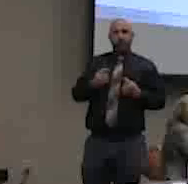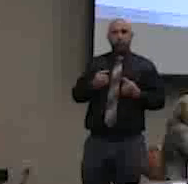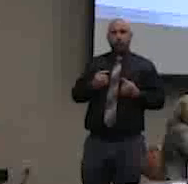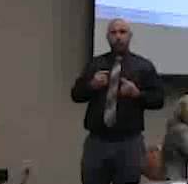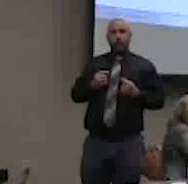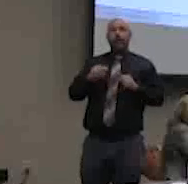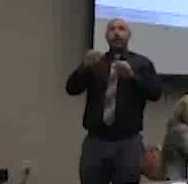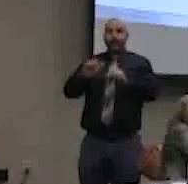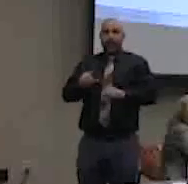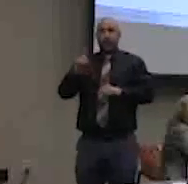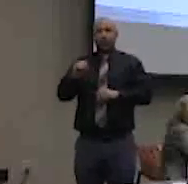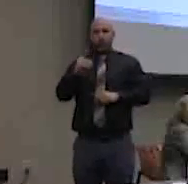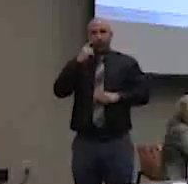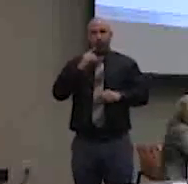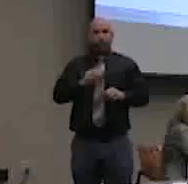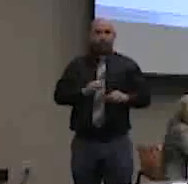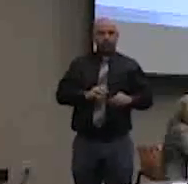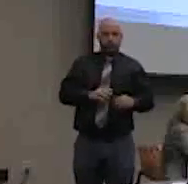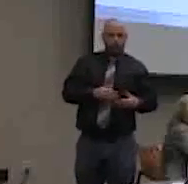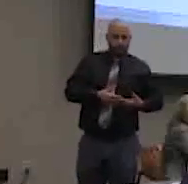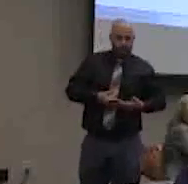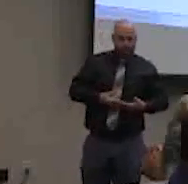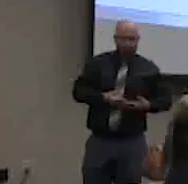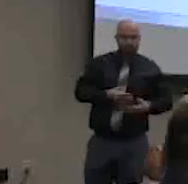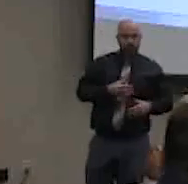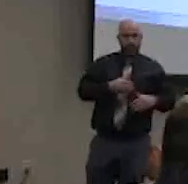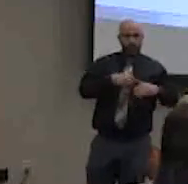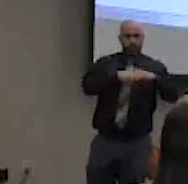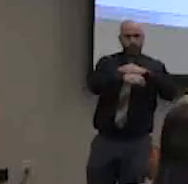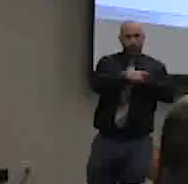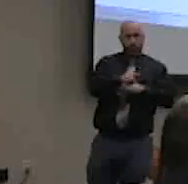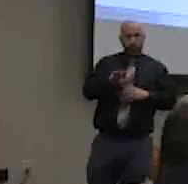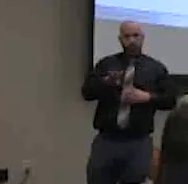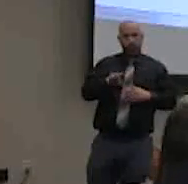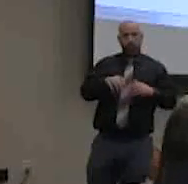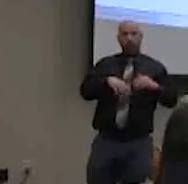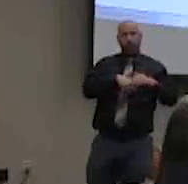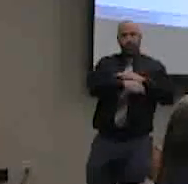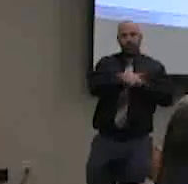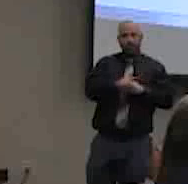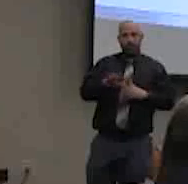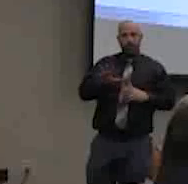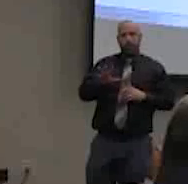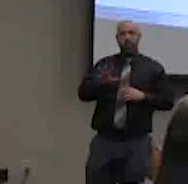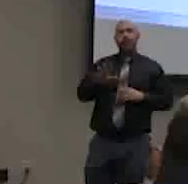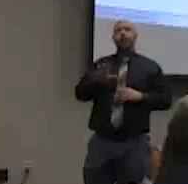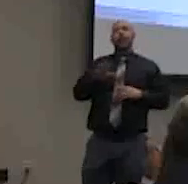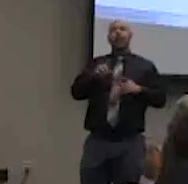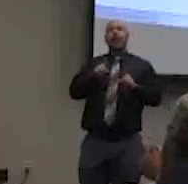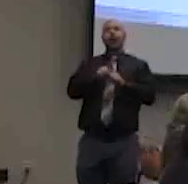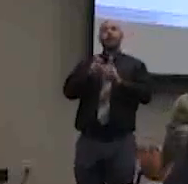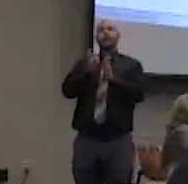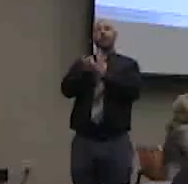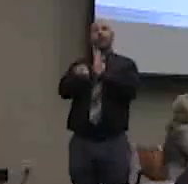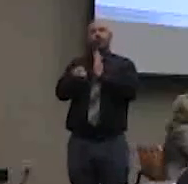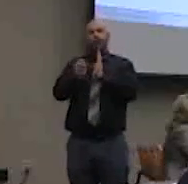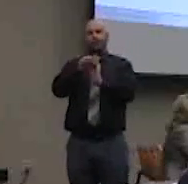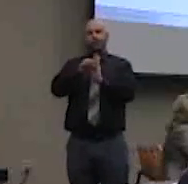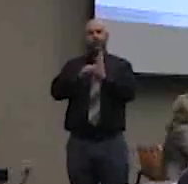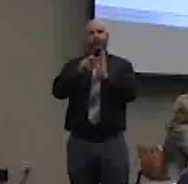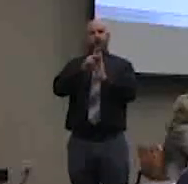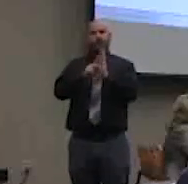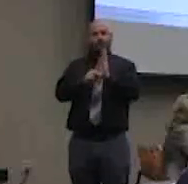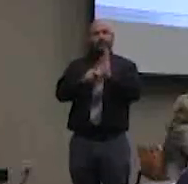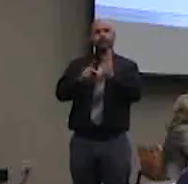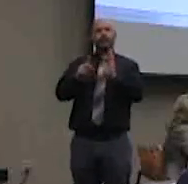for our youngest learners, for birth through four, birth through five. But also, as I've gotten into state policy, looking at how many things